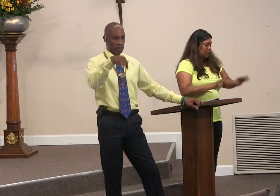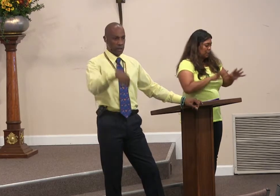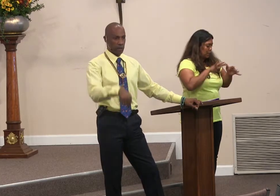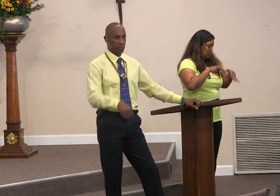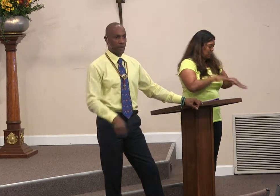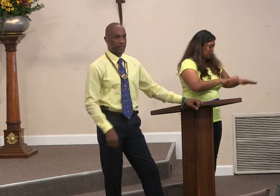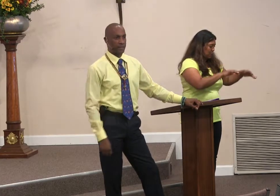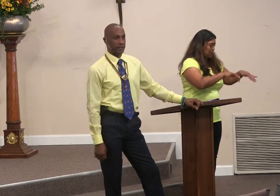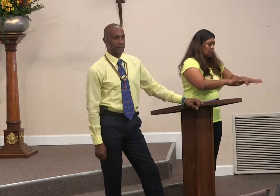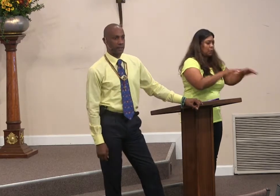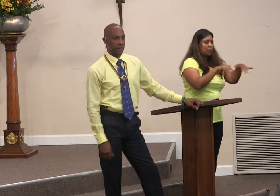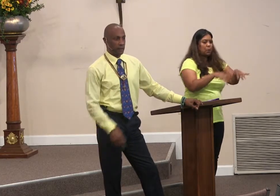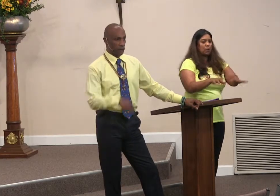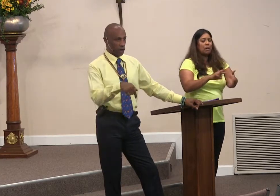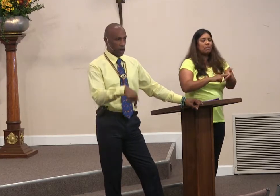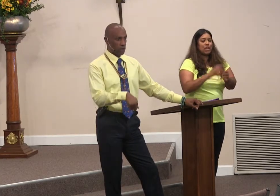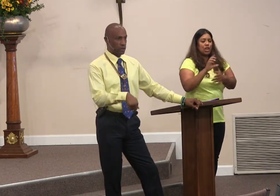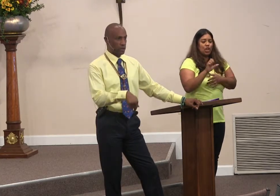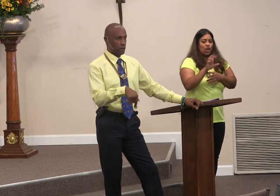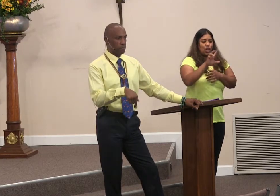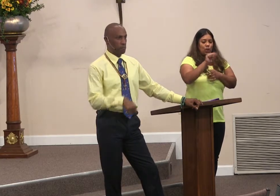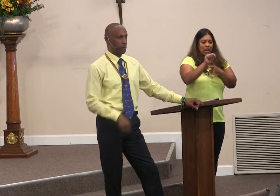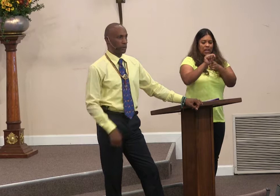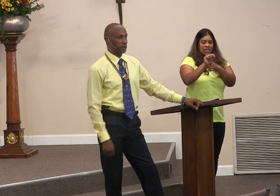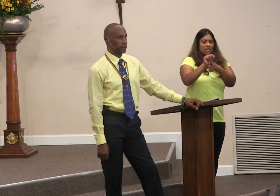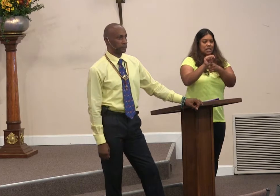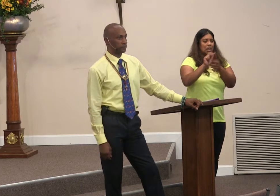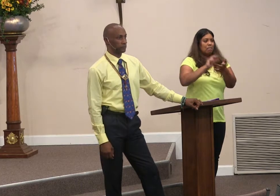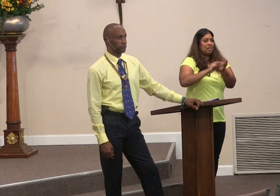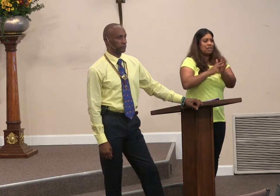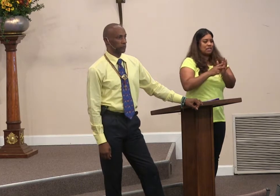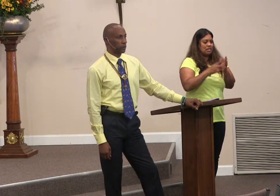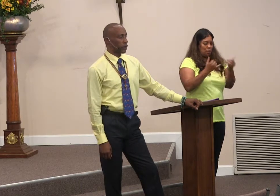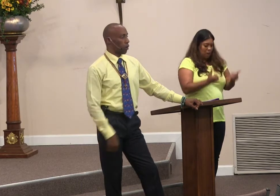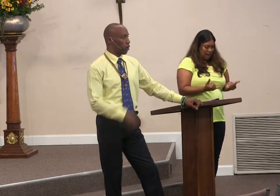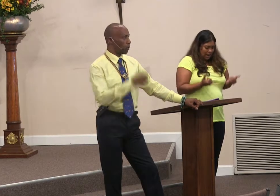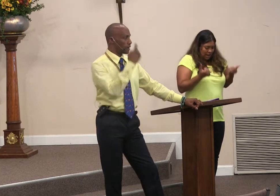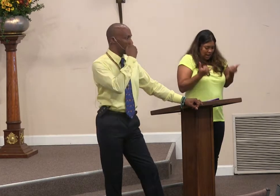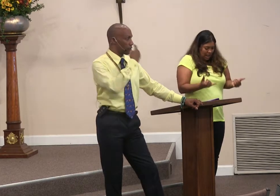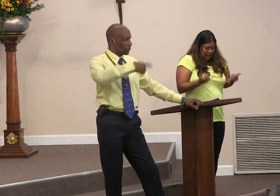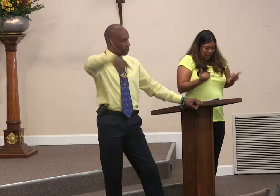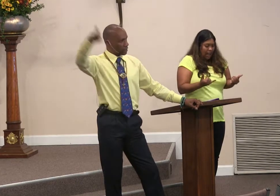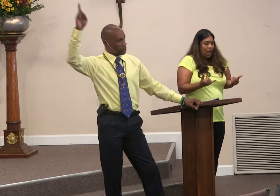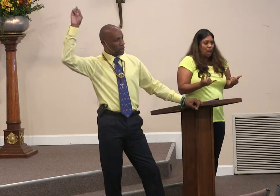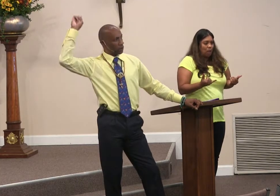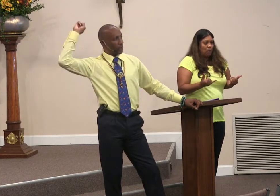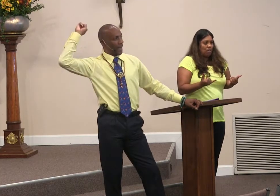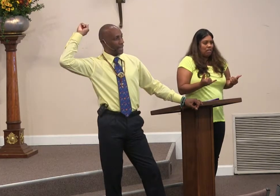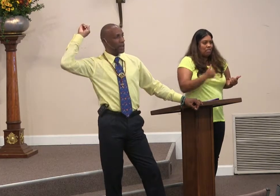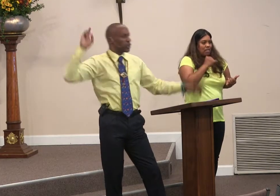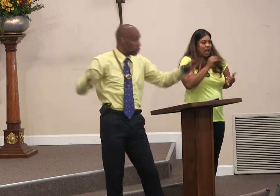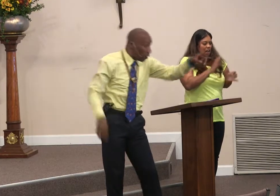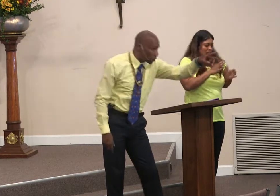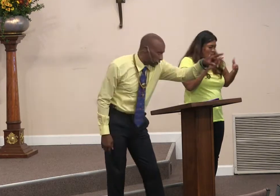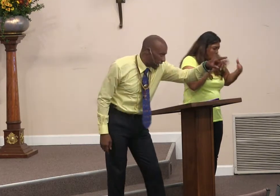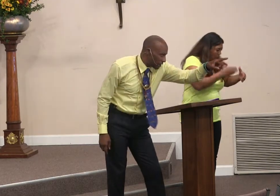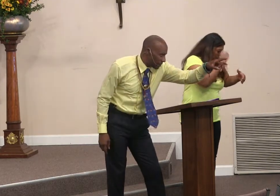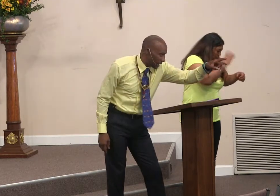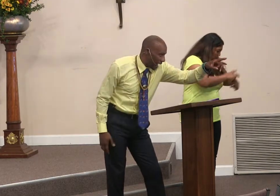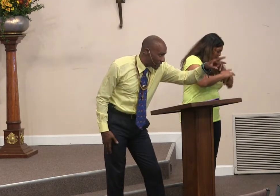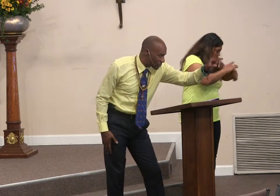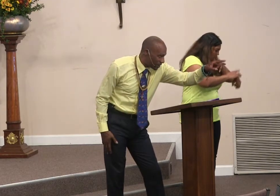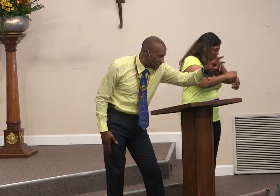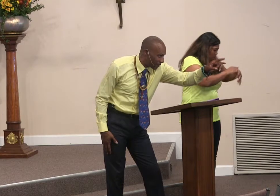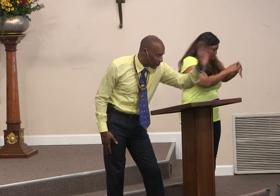current being present in the current moment. We are always either focused on what happened. You know what you did